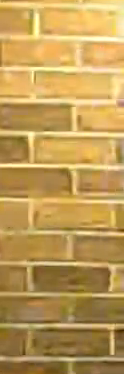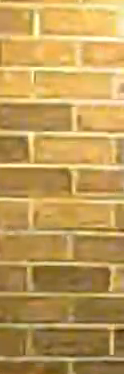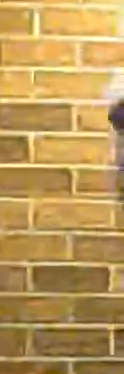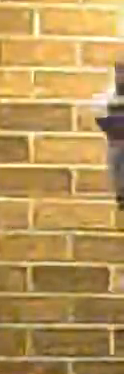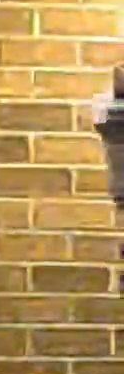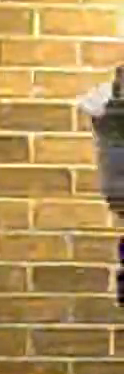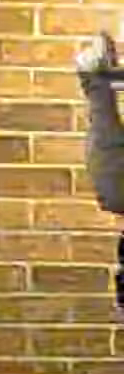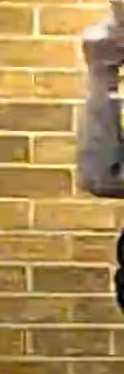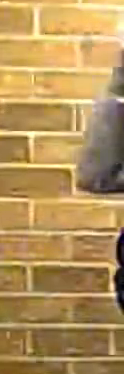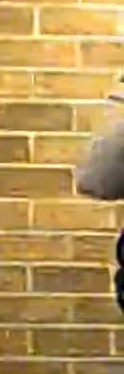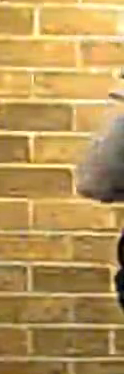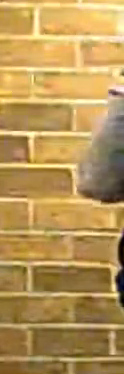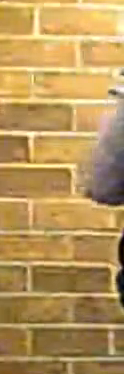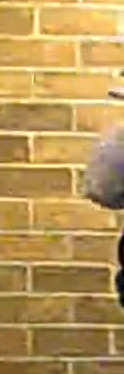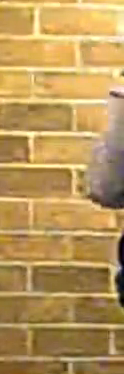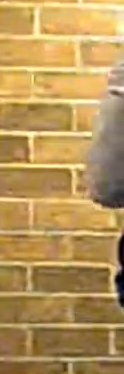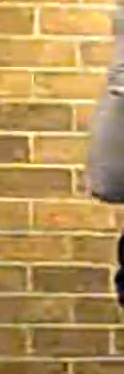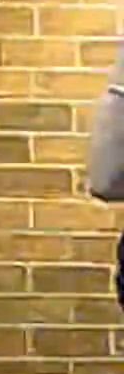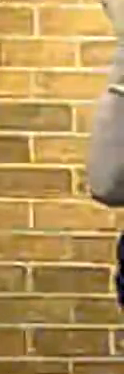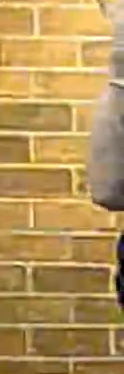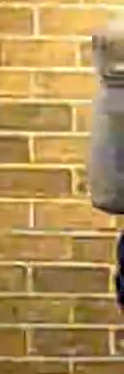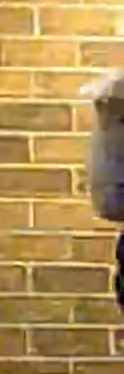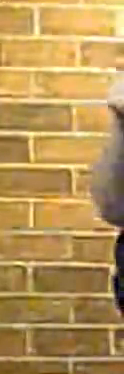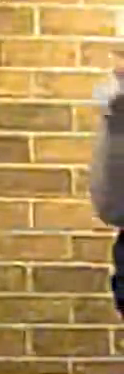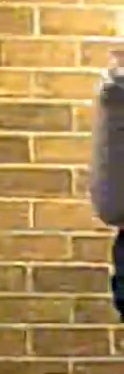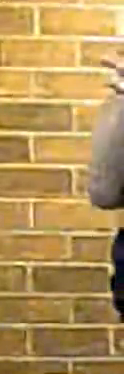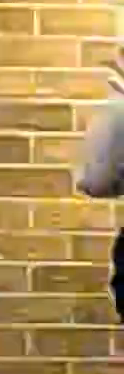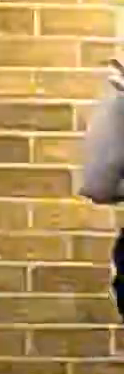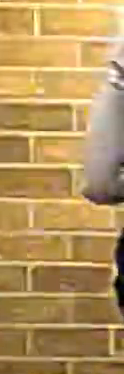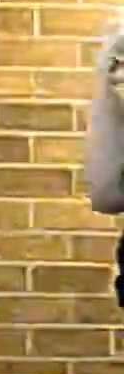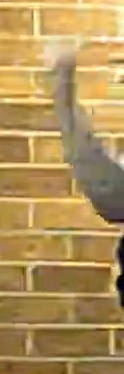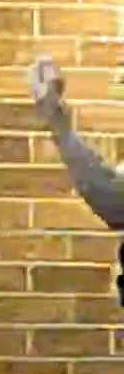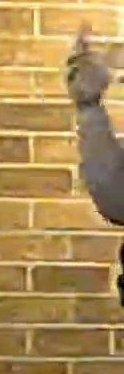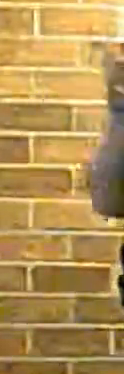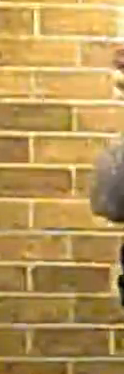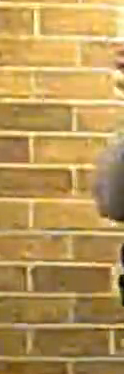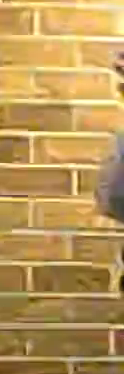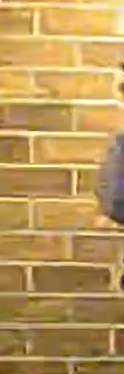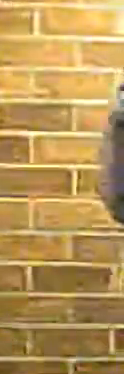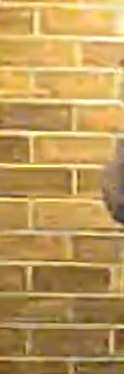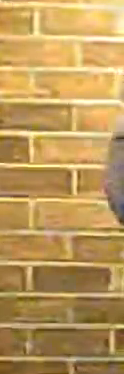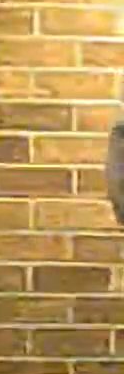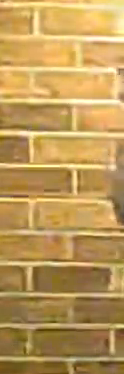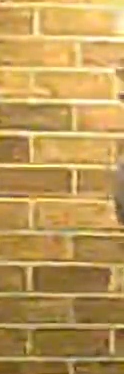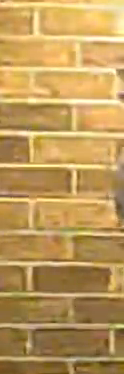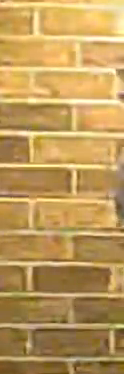Chester County Council. I rang Mr. Osborne's department in London, the